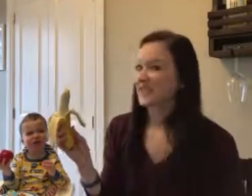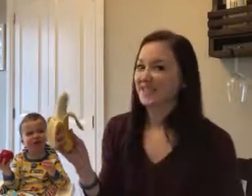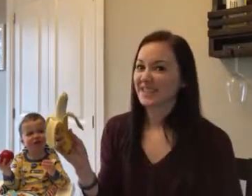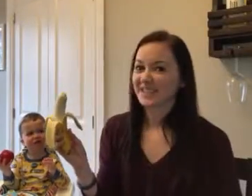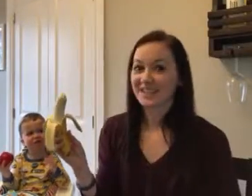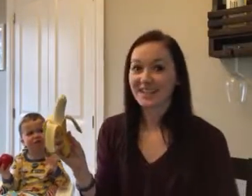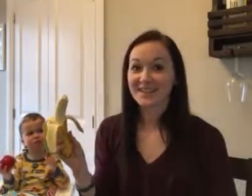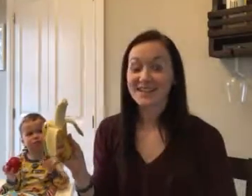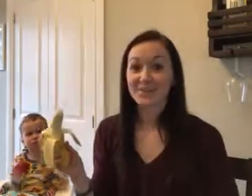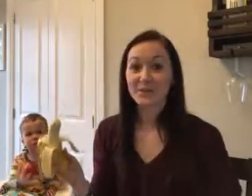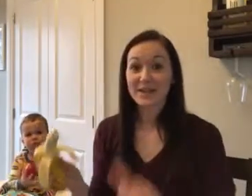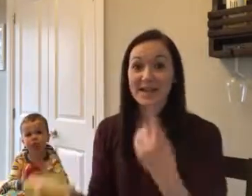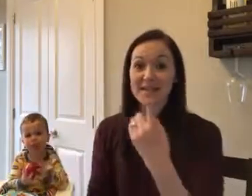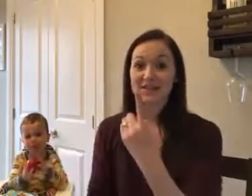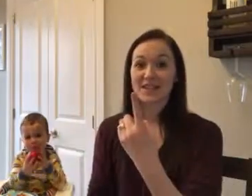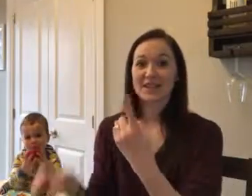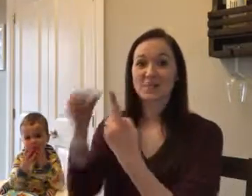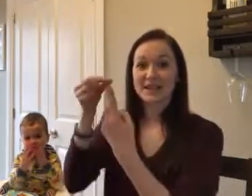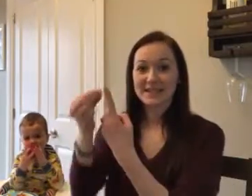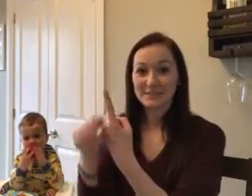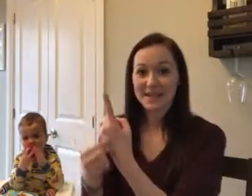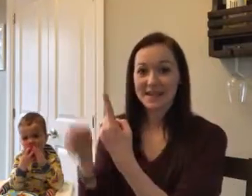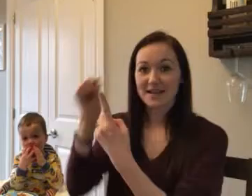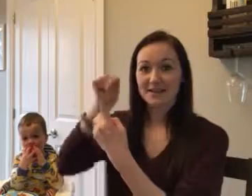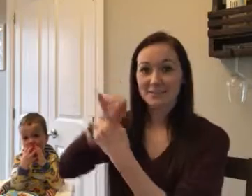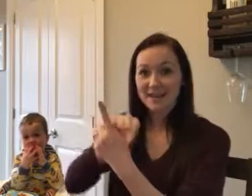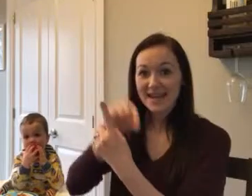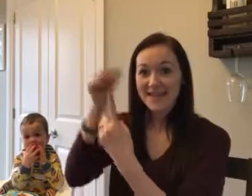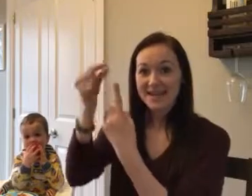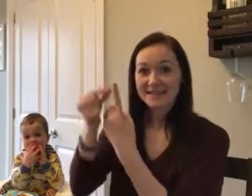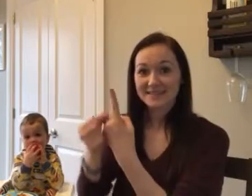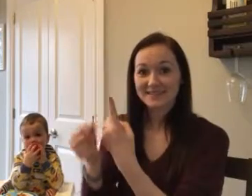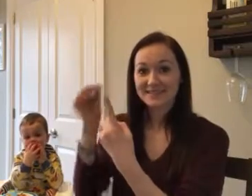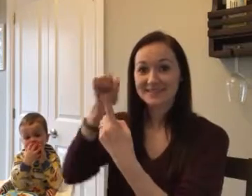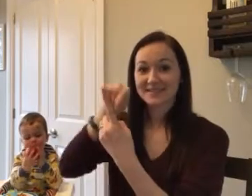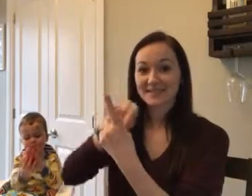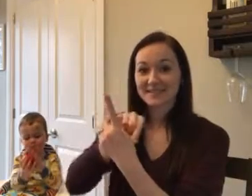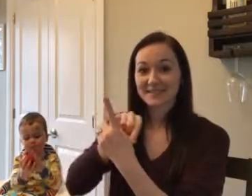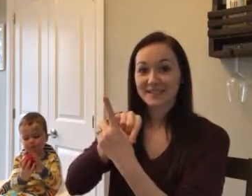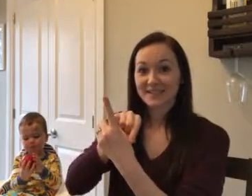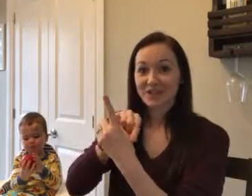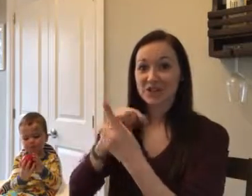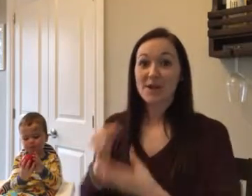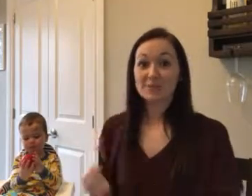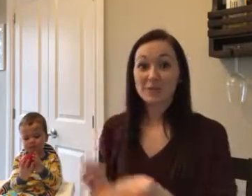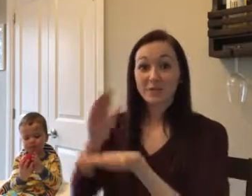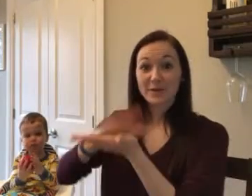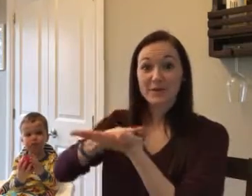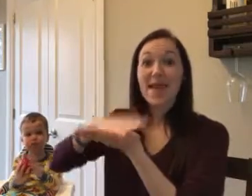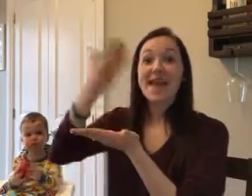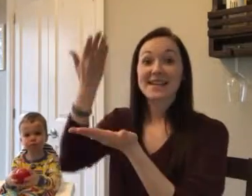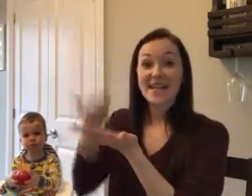Banana. Banana. Yeah, the sign for banana is like you're peeling a banana. Banana. Good job. So far we have